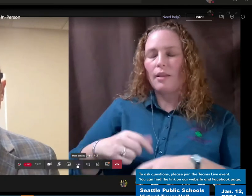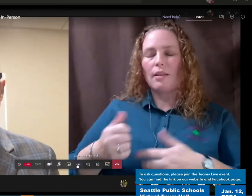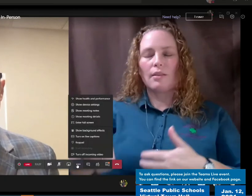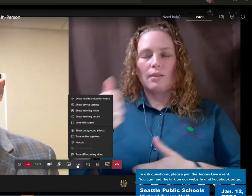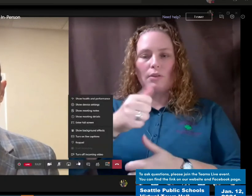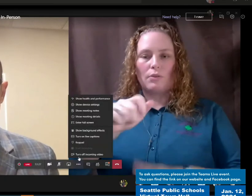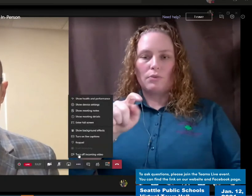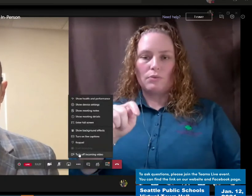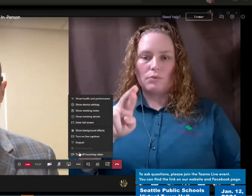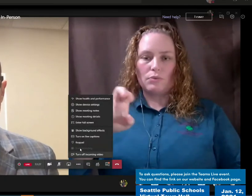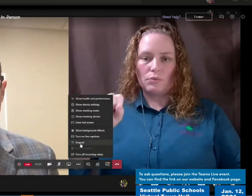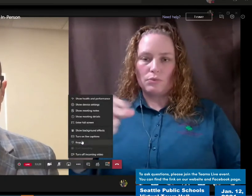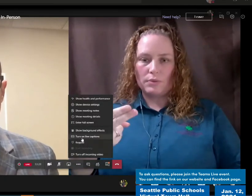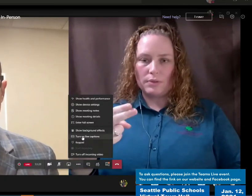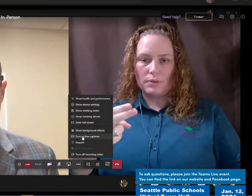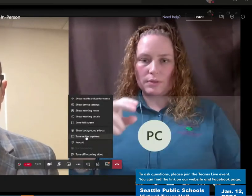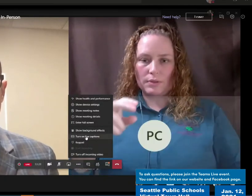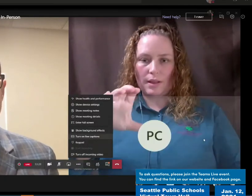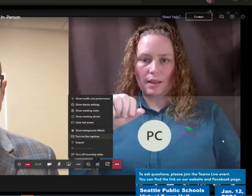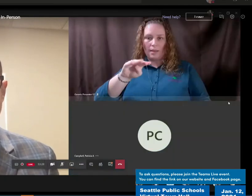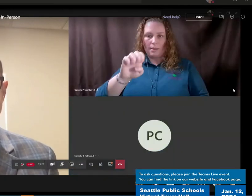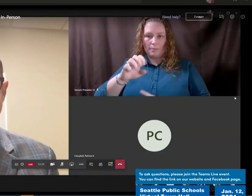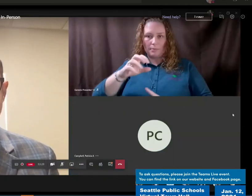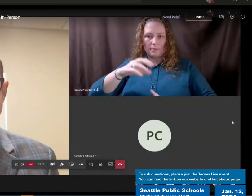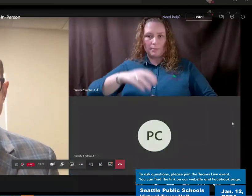with Special Education be the next person.